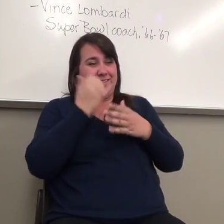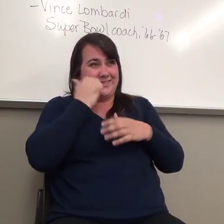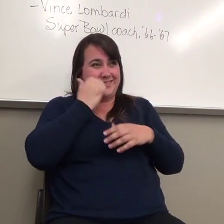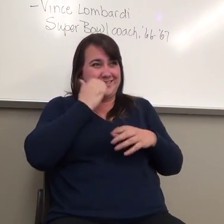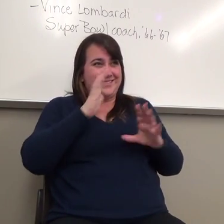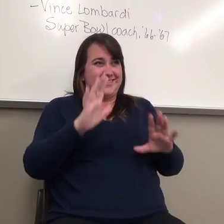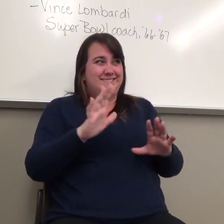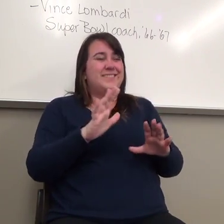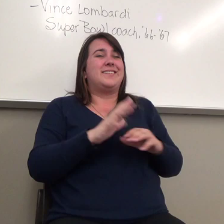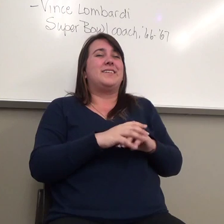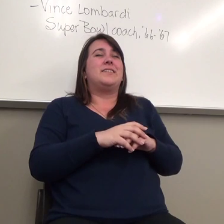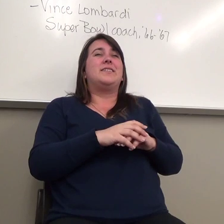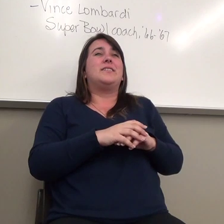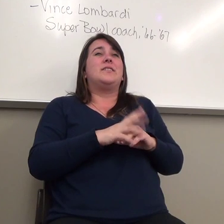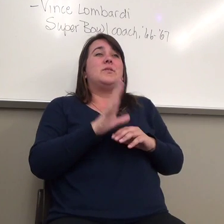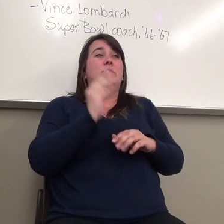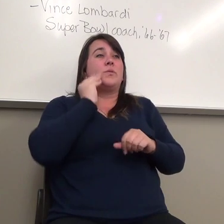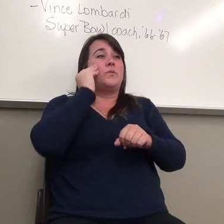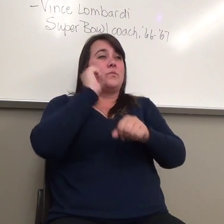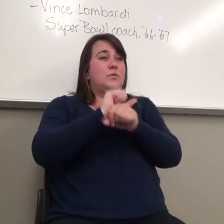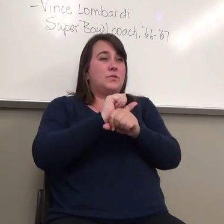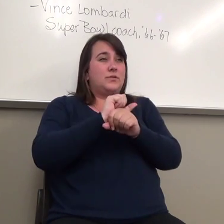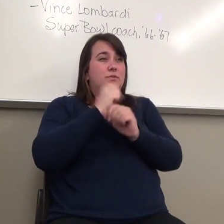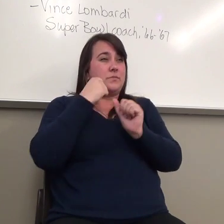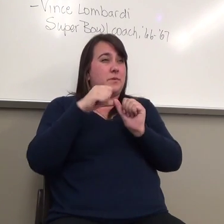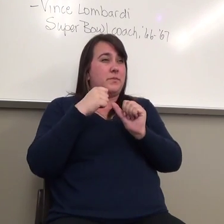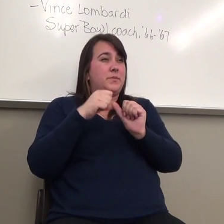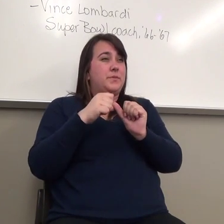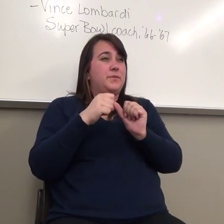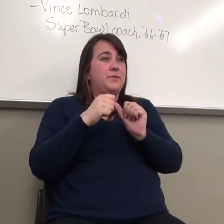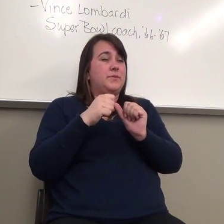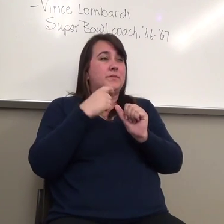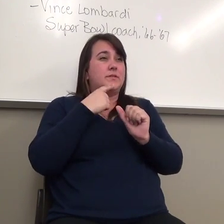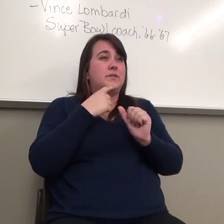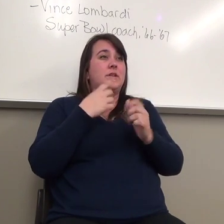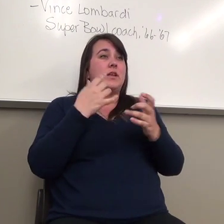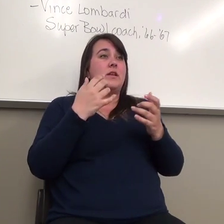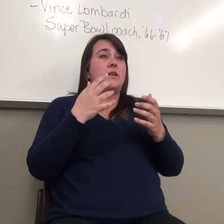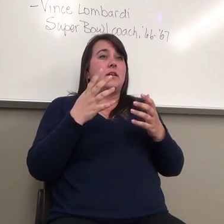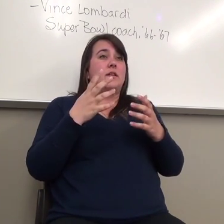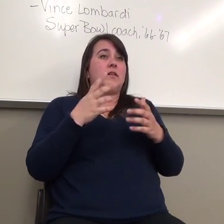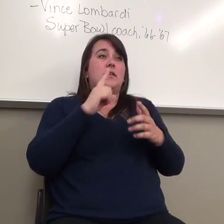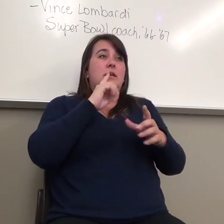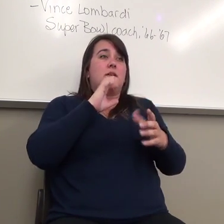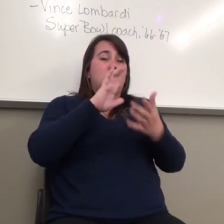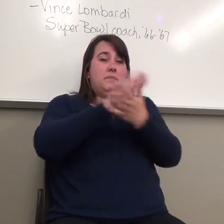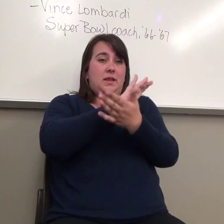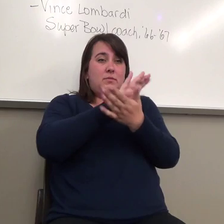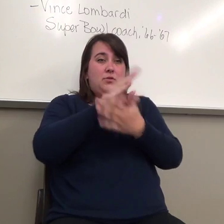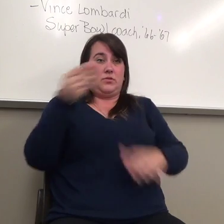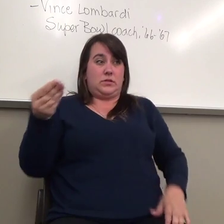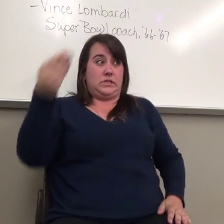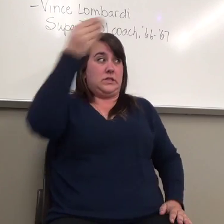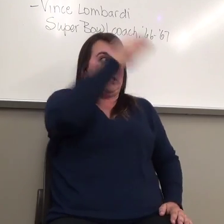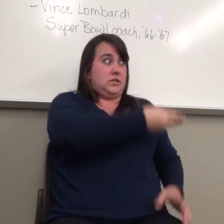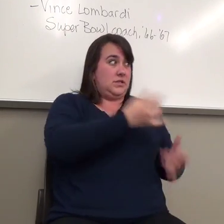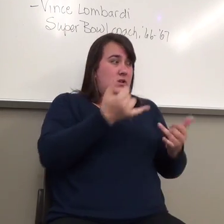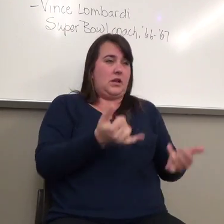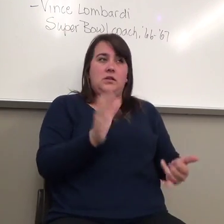So your homework, remember I said the homework, there's nothing actually physically due today, except your